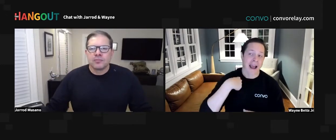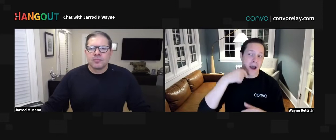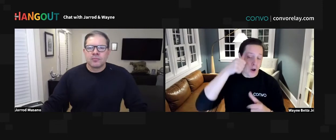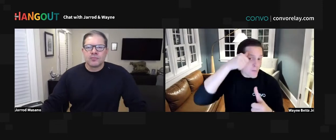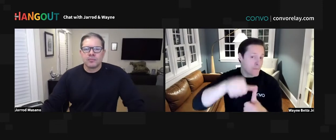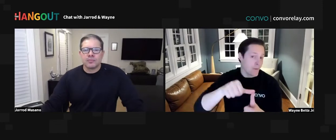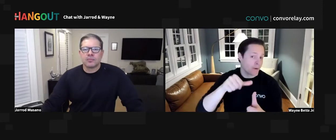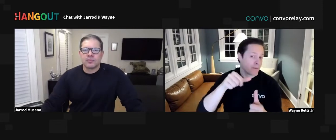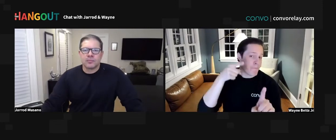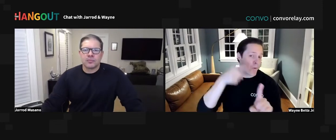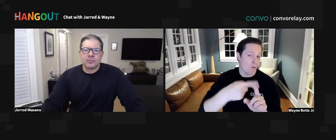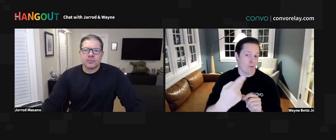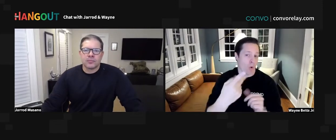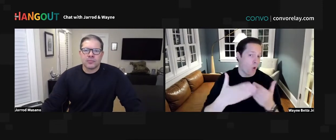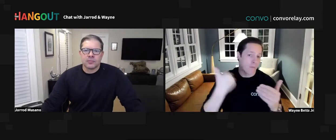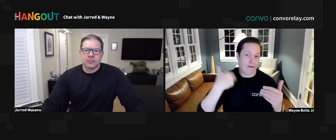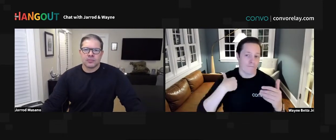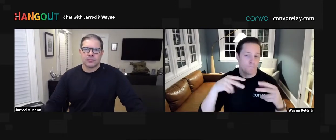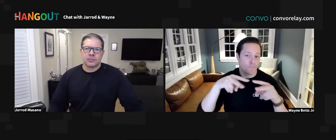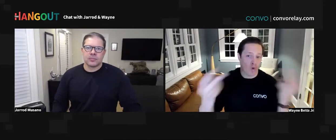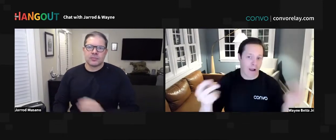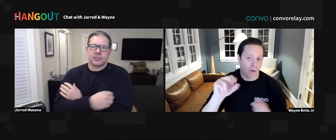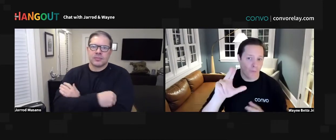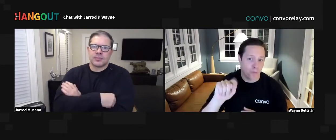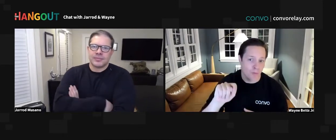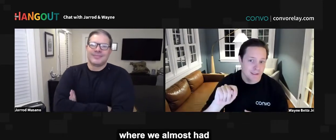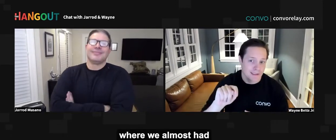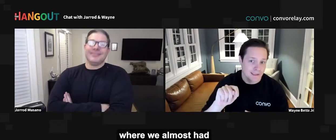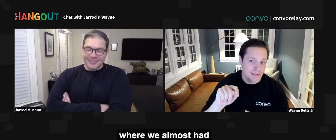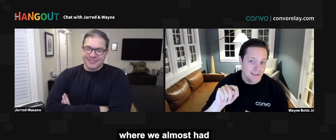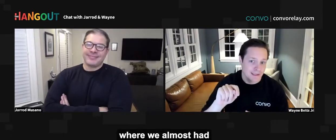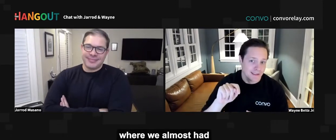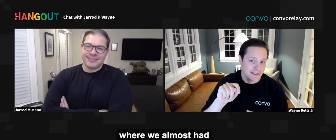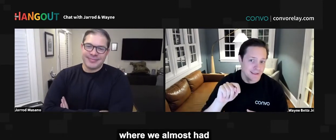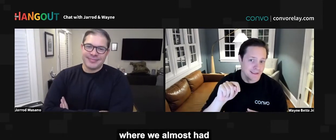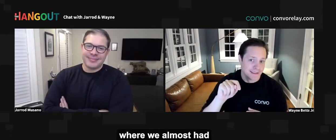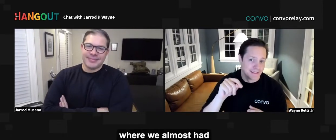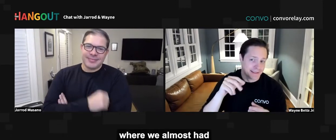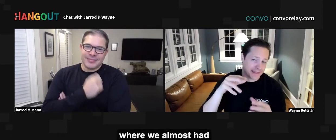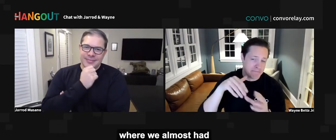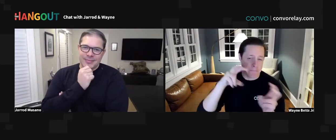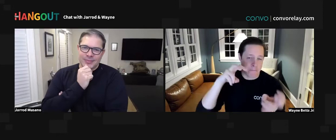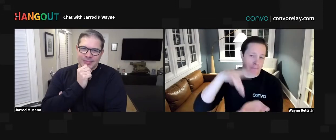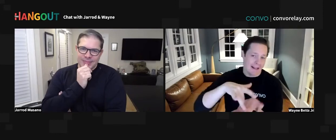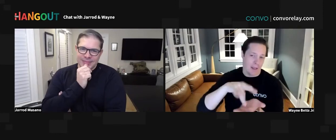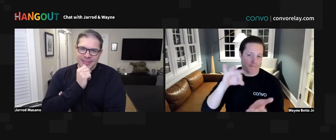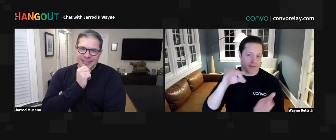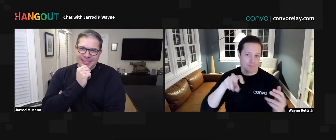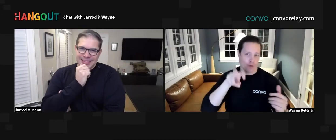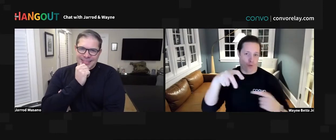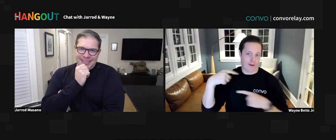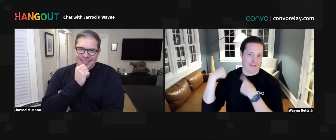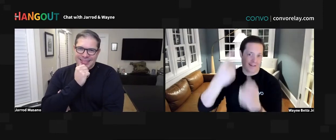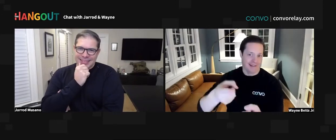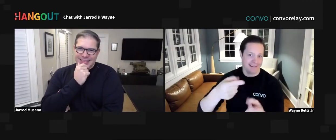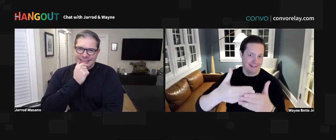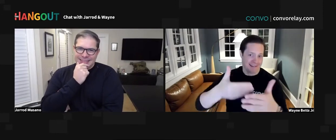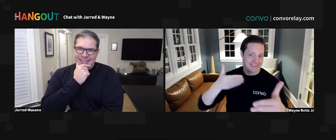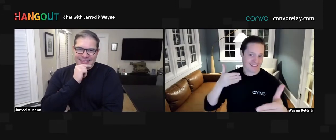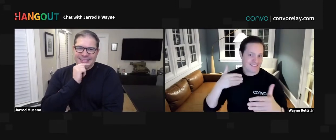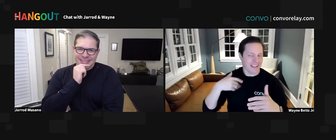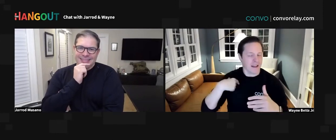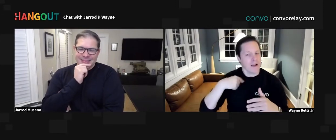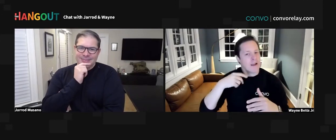but mainly. You know what? I remember there was a point where we almost had a falling out. Oh yeah. Right. It was in the